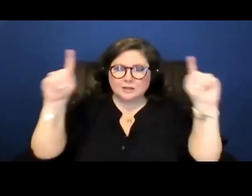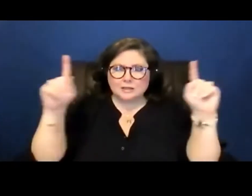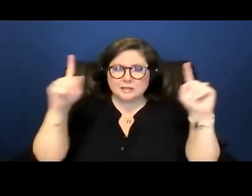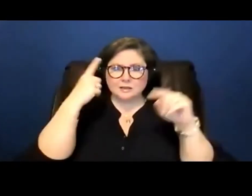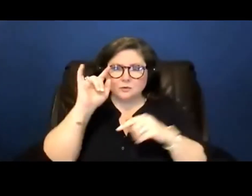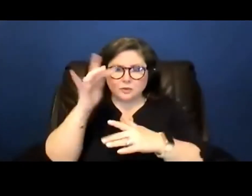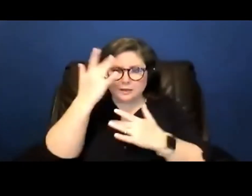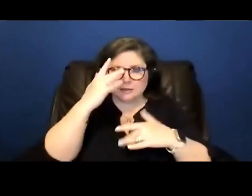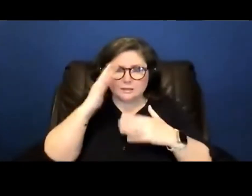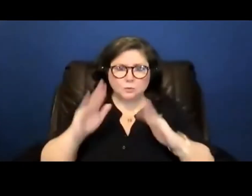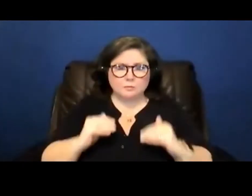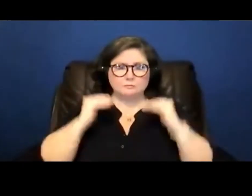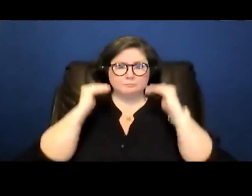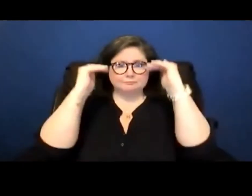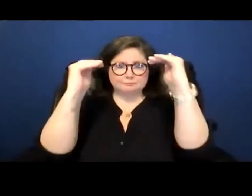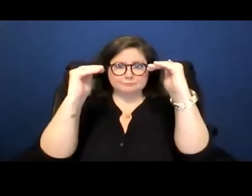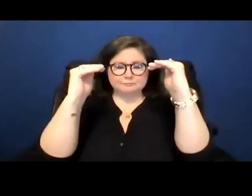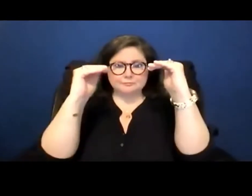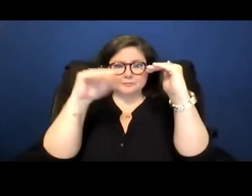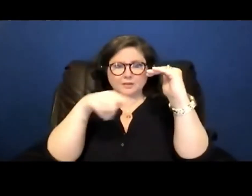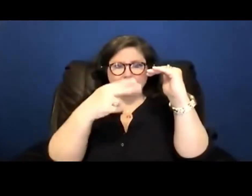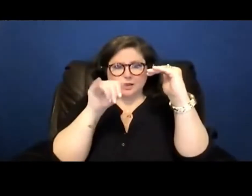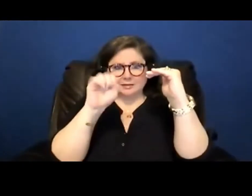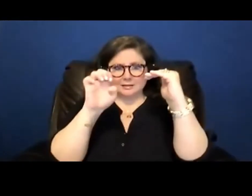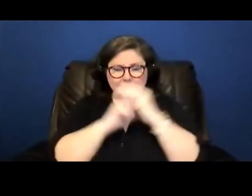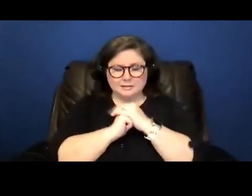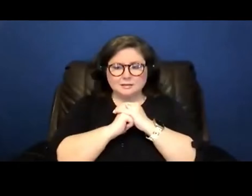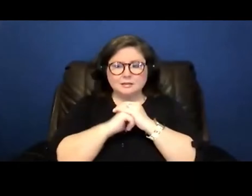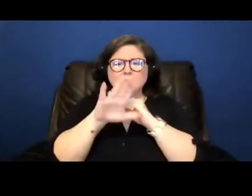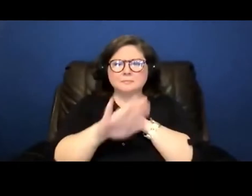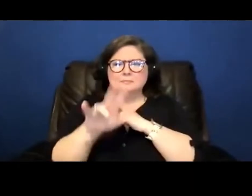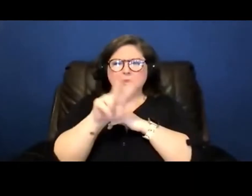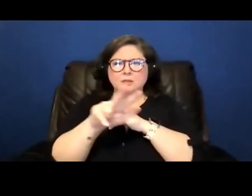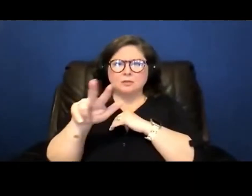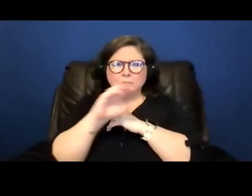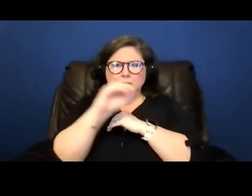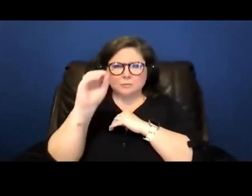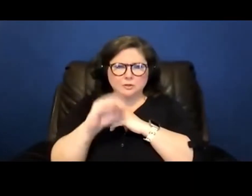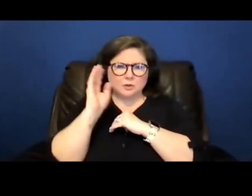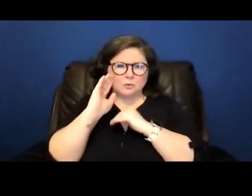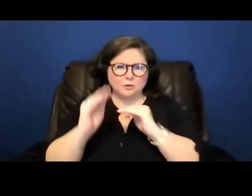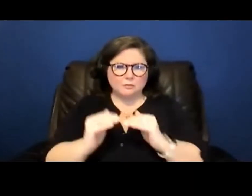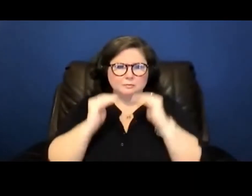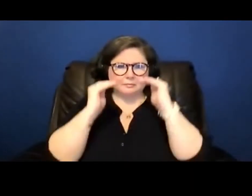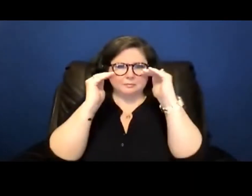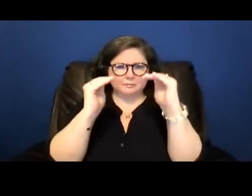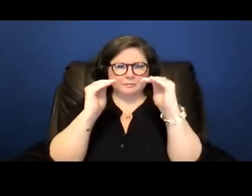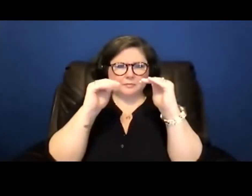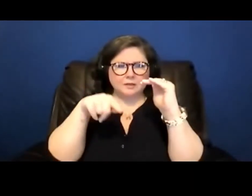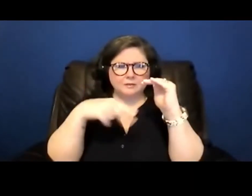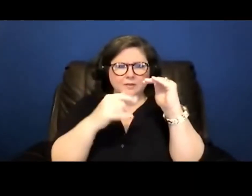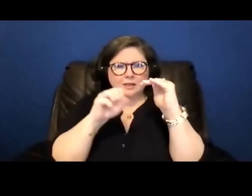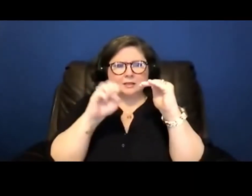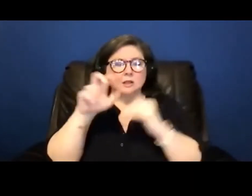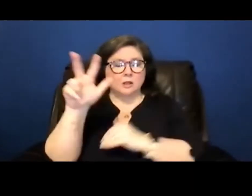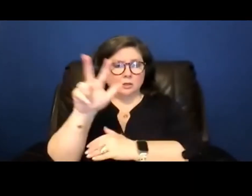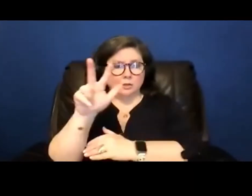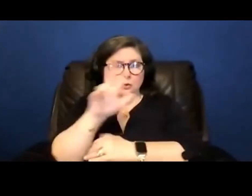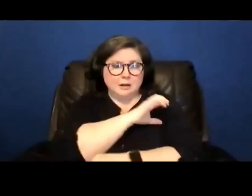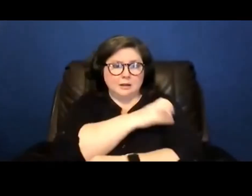next phase. And approximately 33% of these drugs will move to the next phase called phase 3 clinical